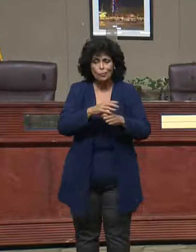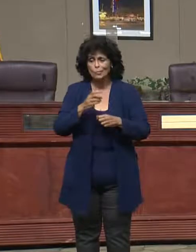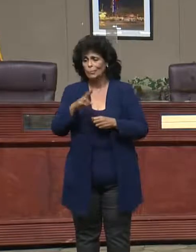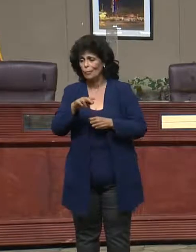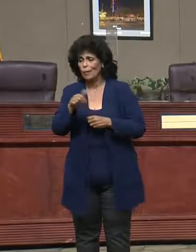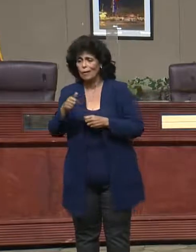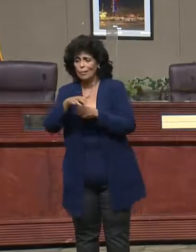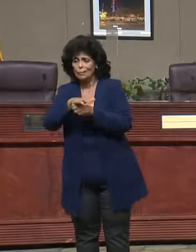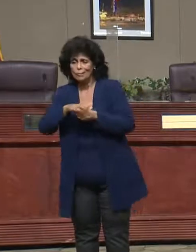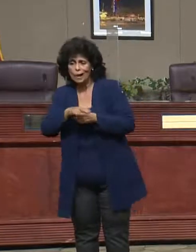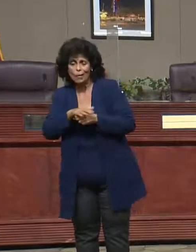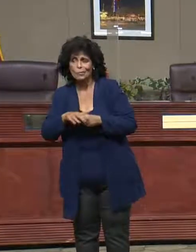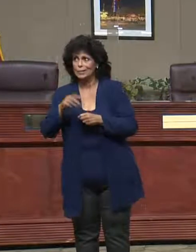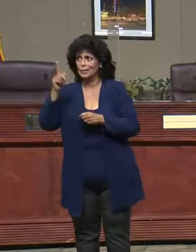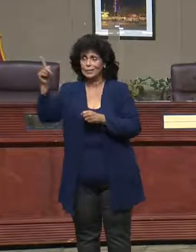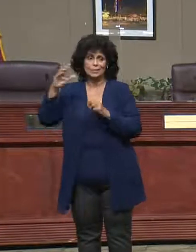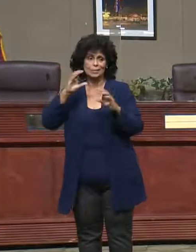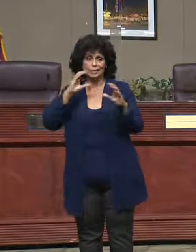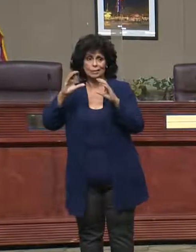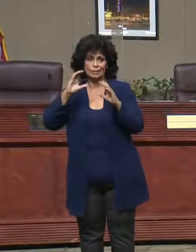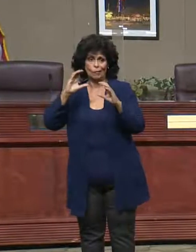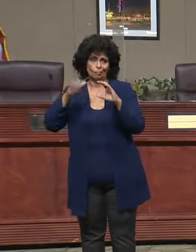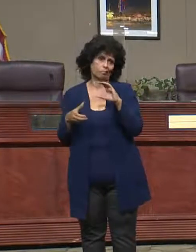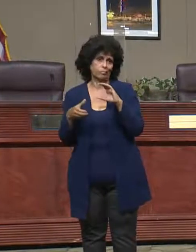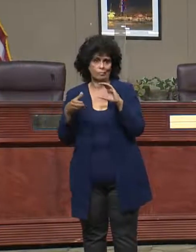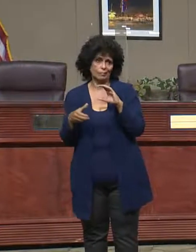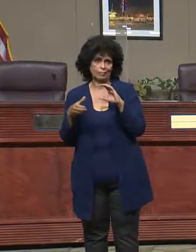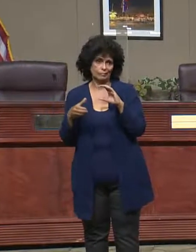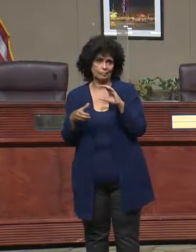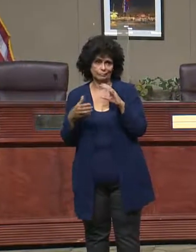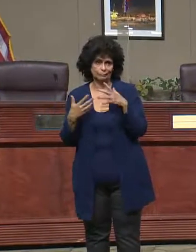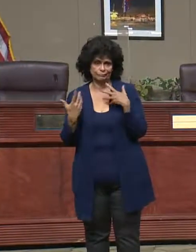the central corridor here. Does that